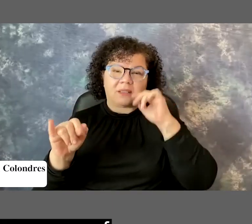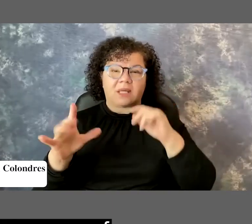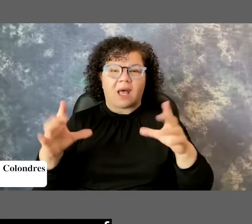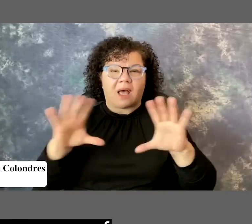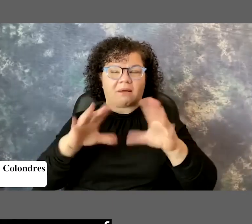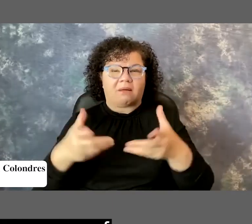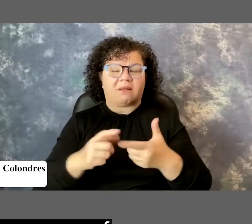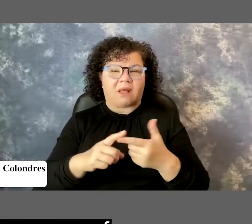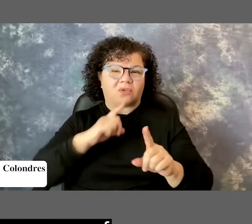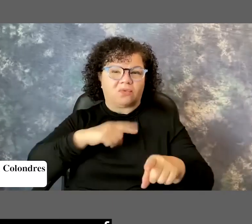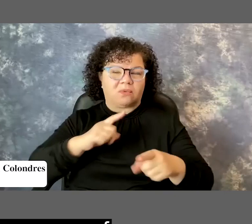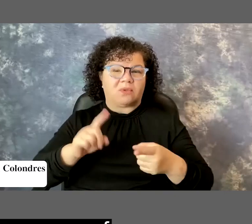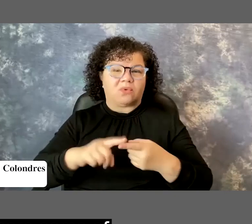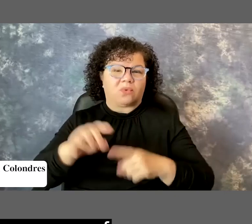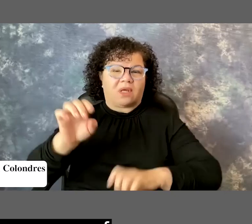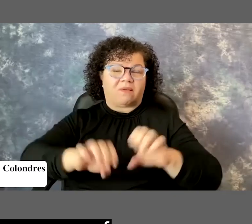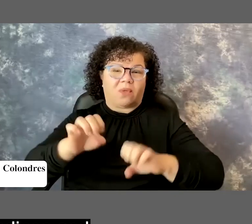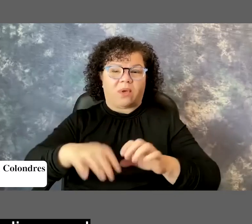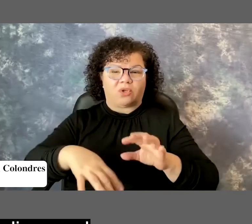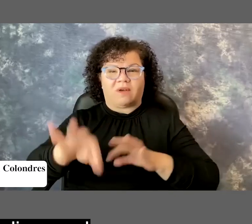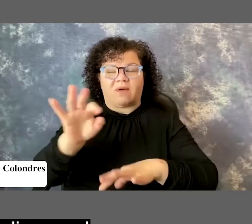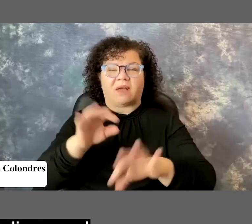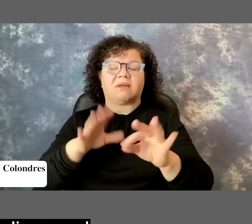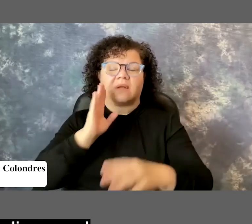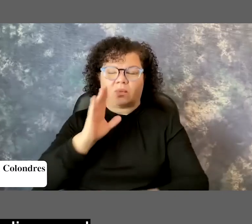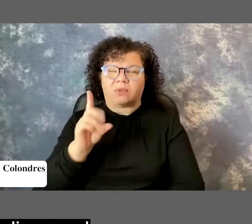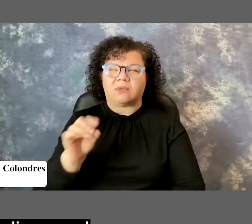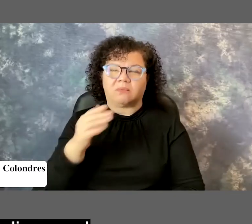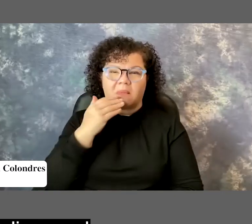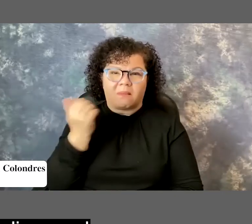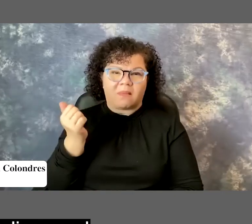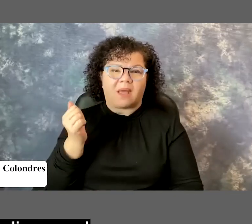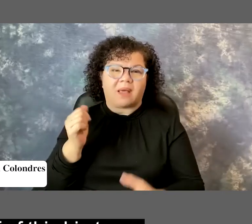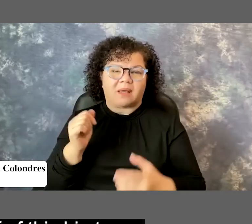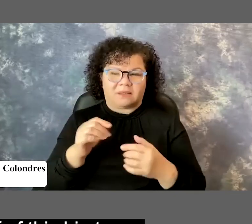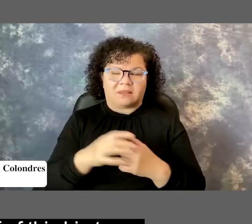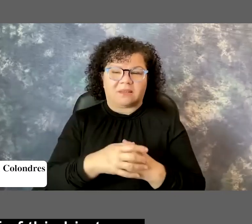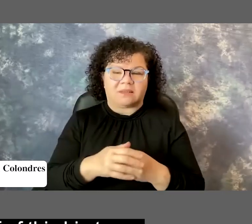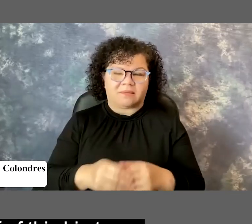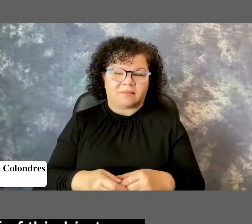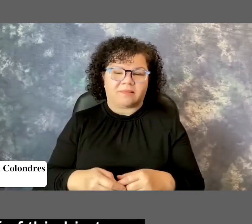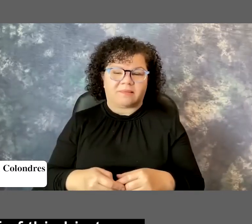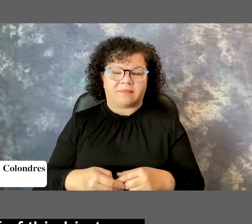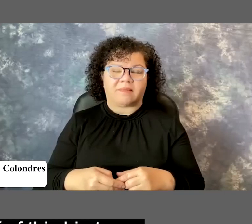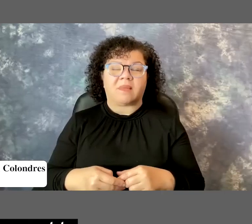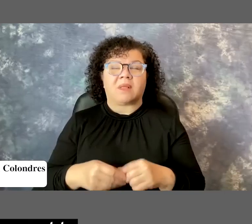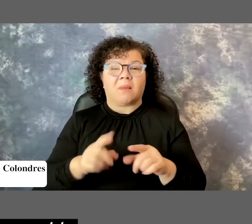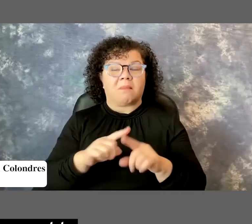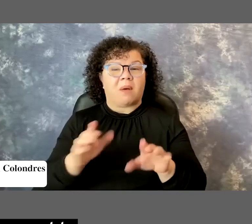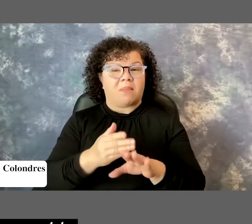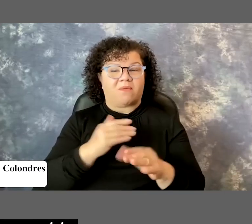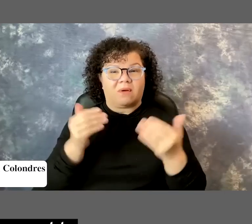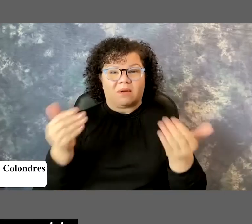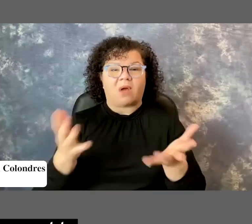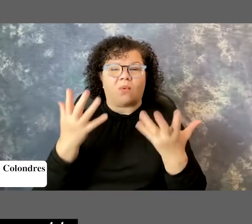to the evaluation findings, and I will do my best on behalf of this big team. But before I do, we want